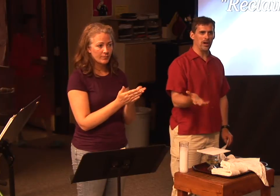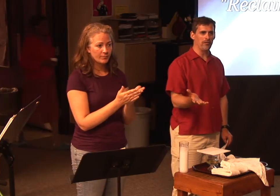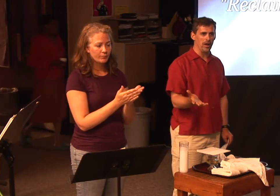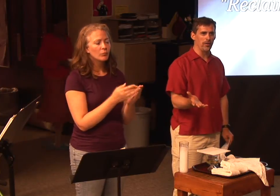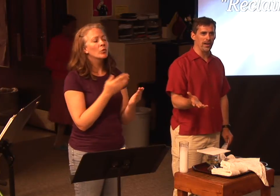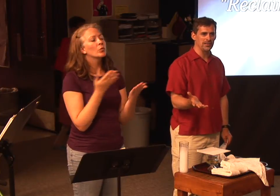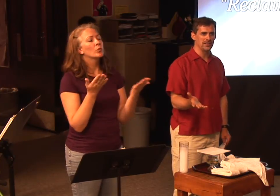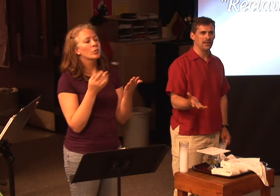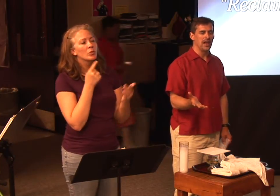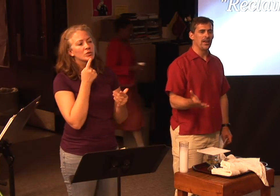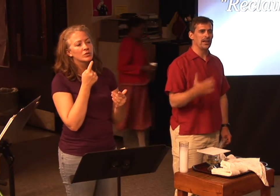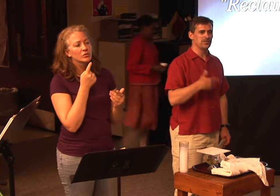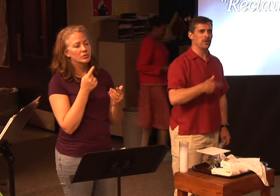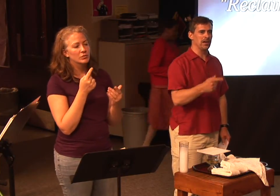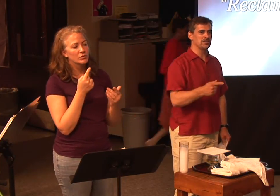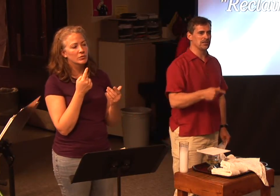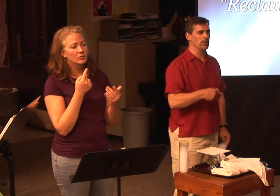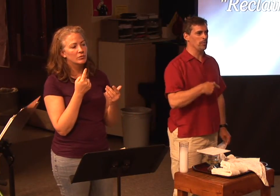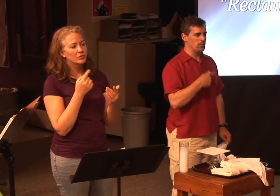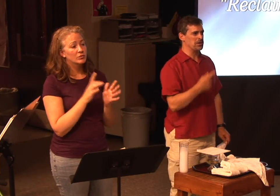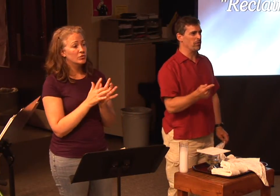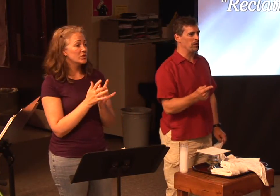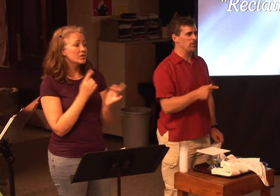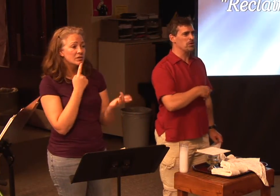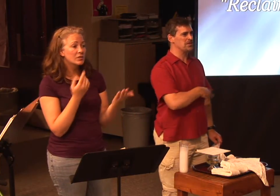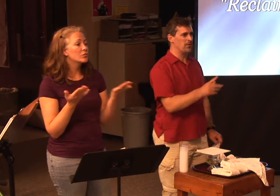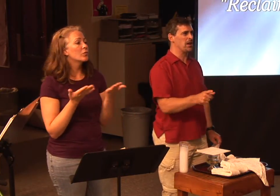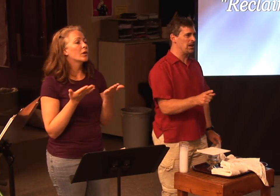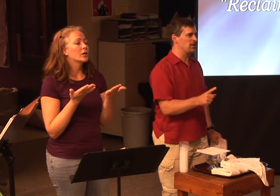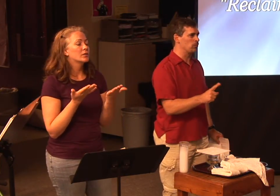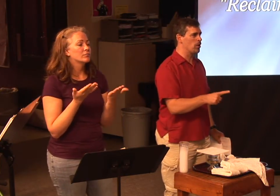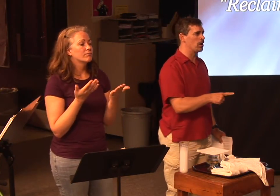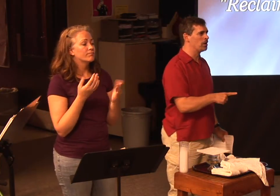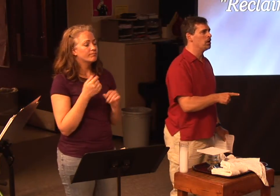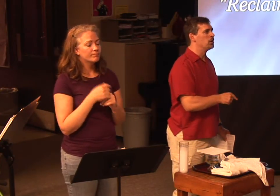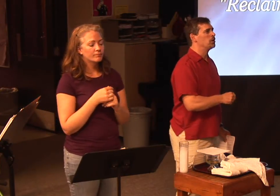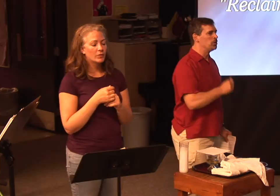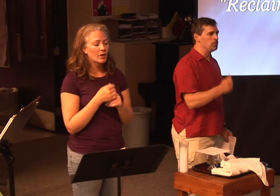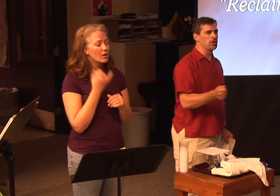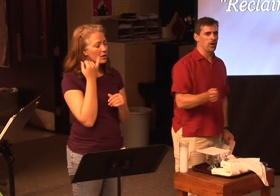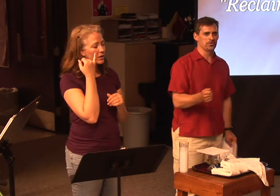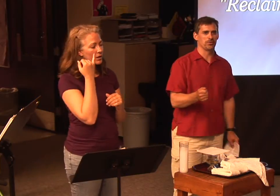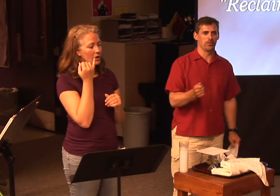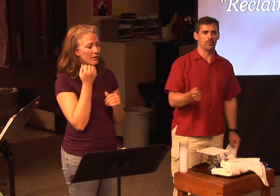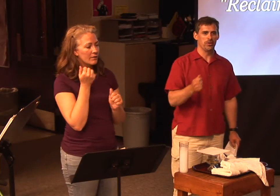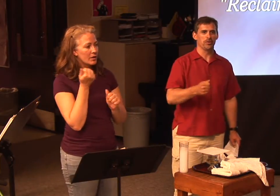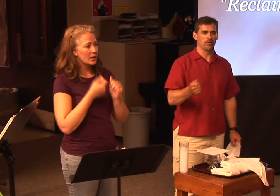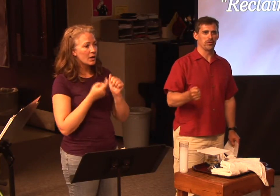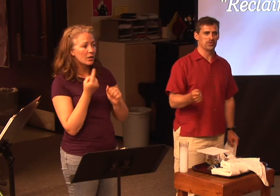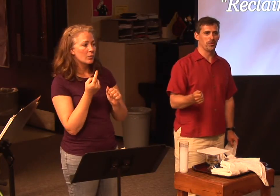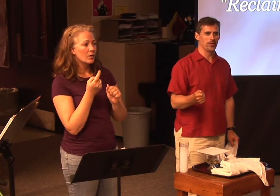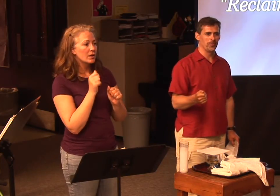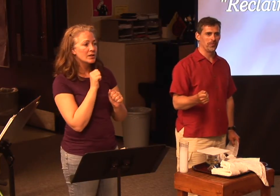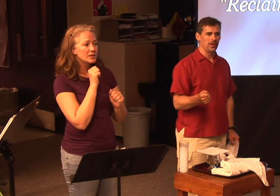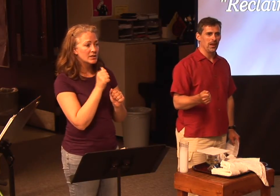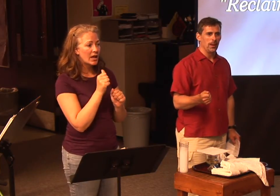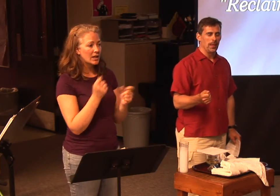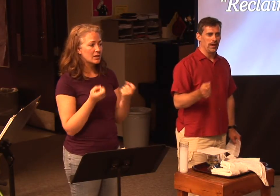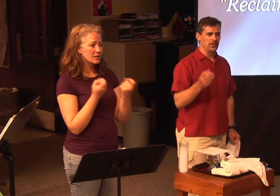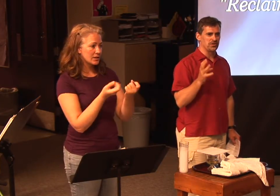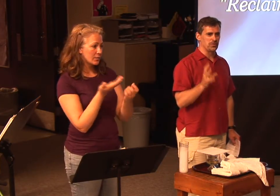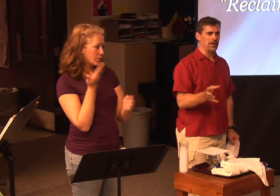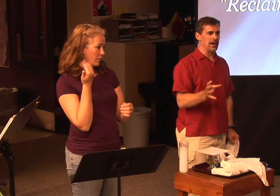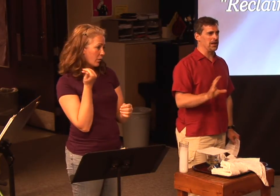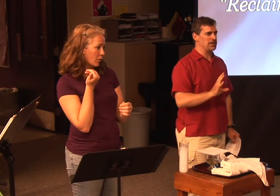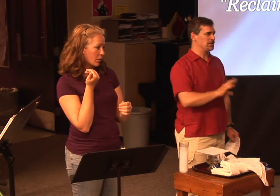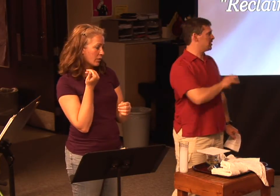If you want to follow that, he said, that's great. You know, whichever one of you has never done anything wrong, you can throw the stone.